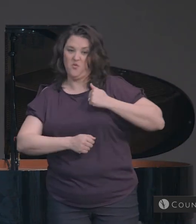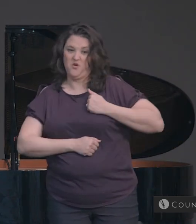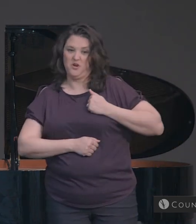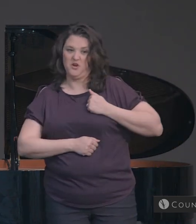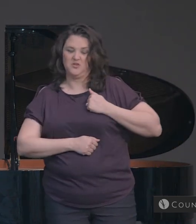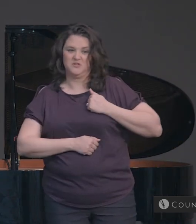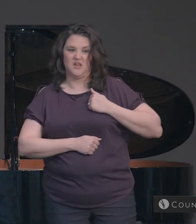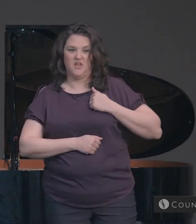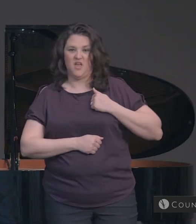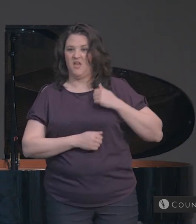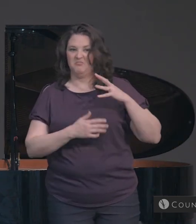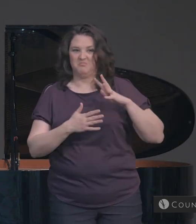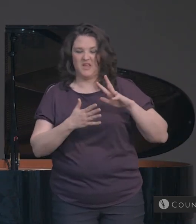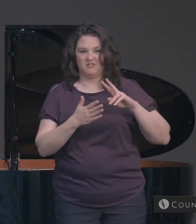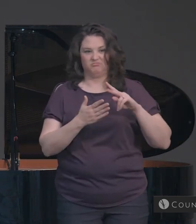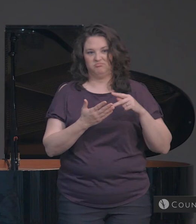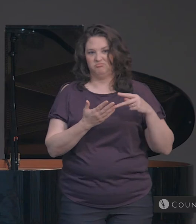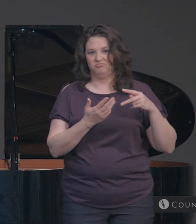the city.